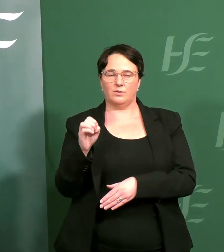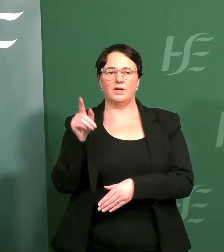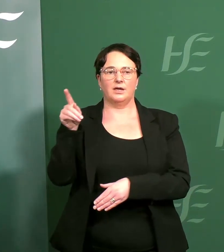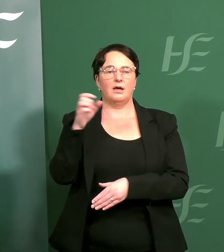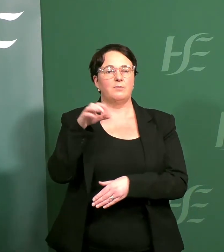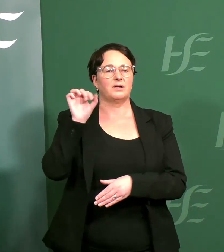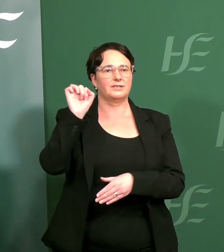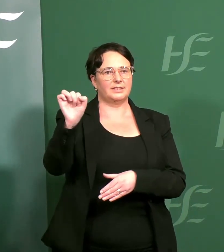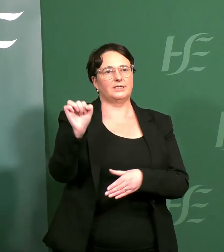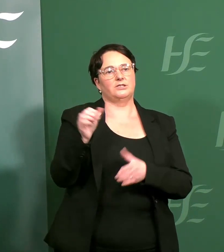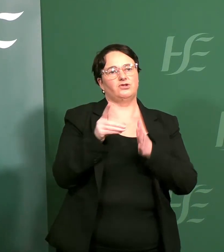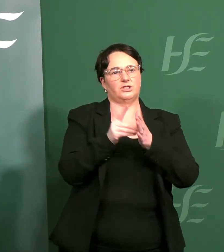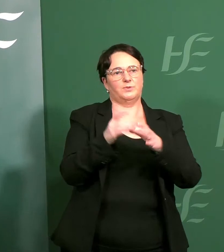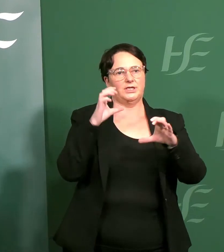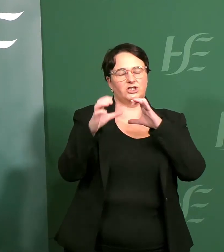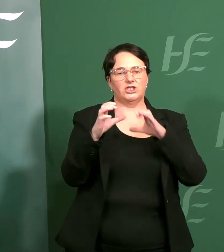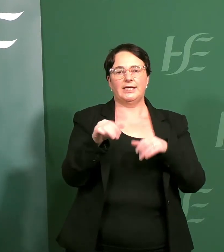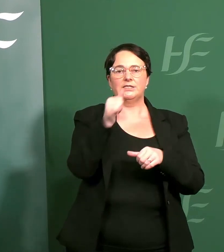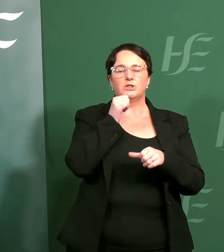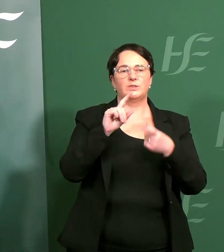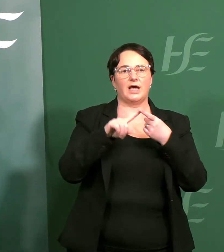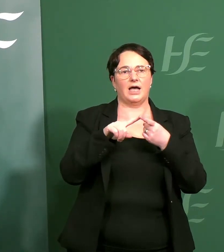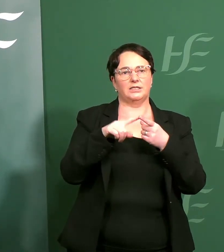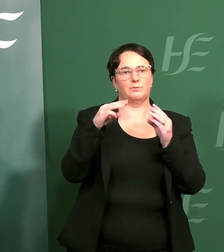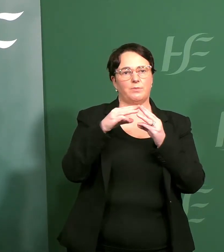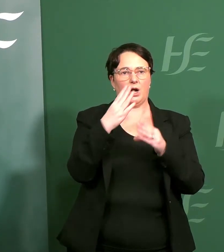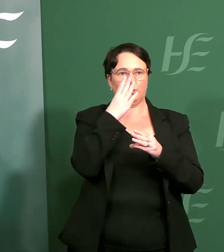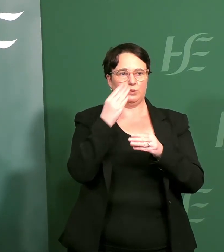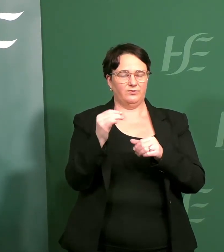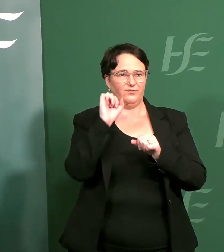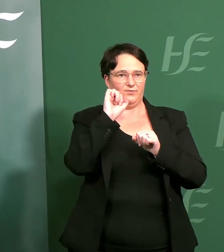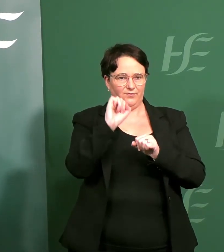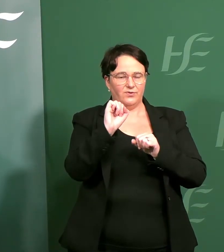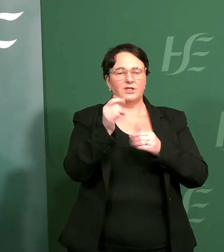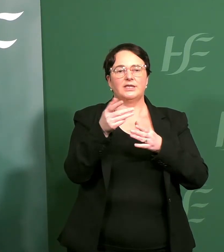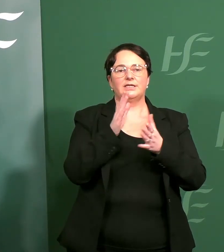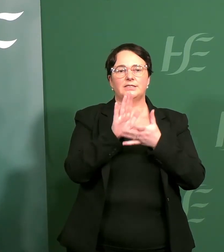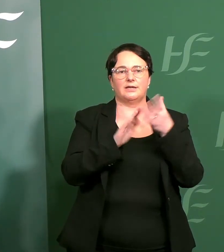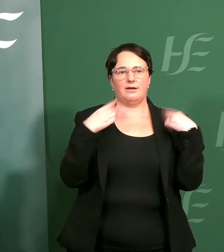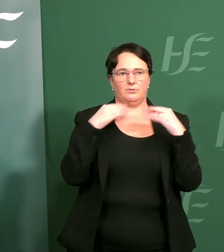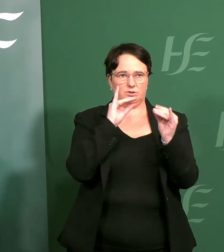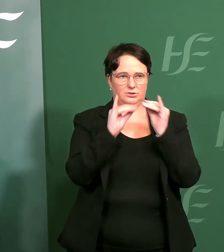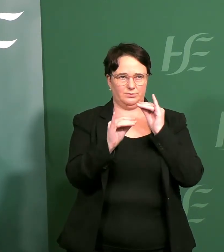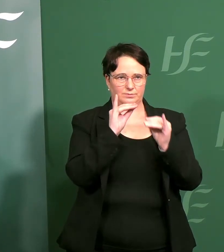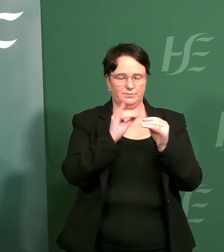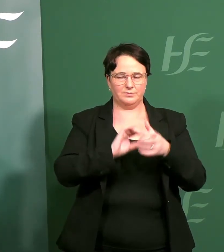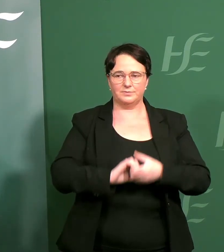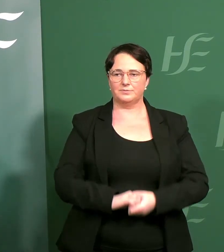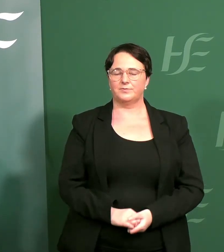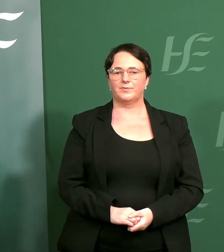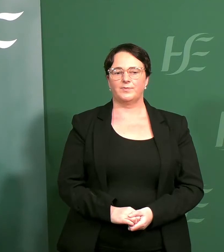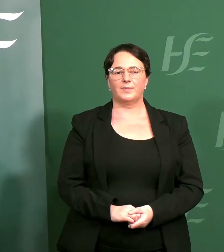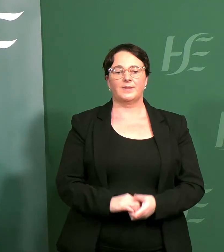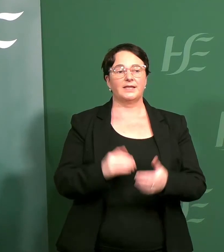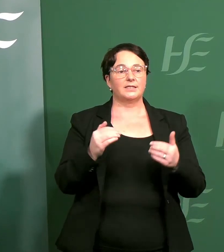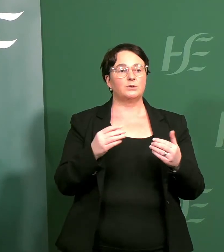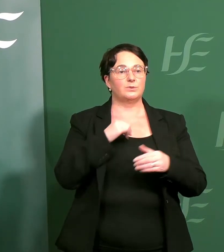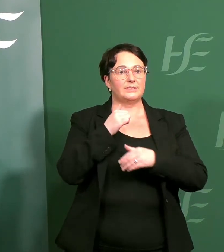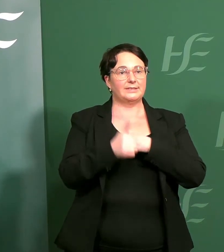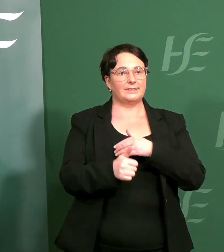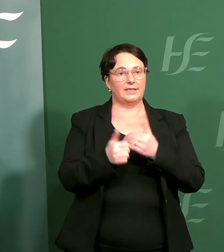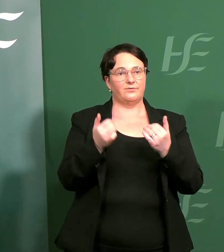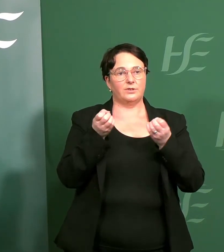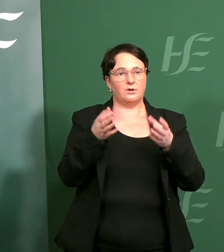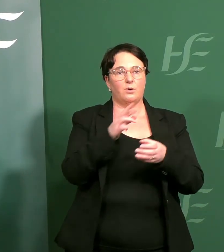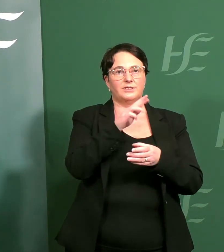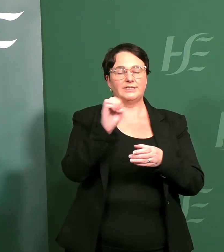of Communications. And Susan and Margaret are our Irish Sign Language interpreters. This briefing is being broadcast live on the